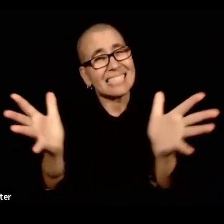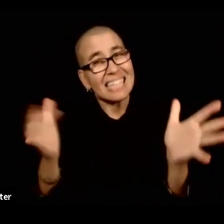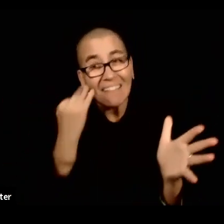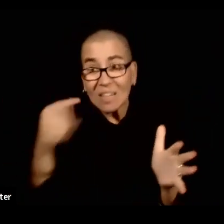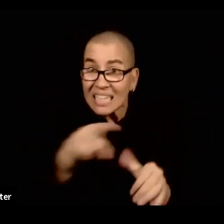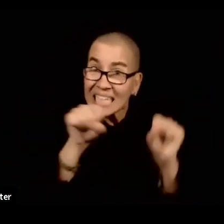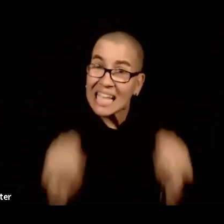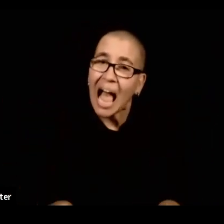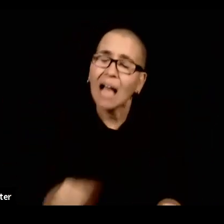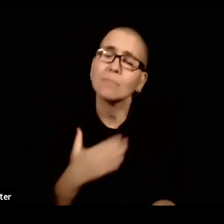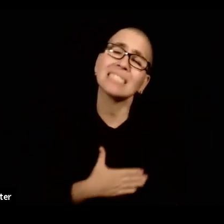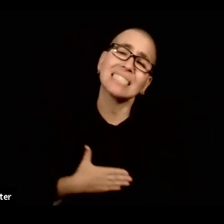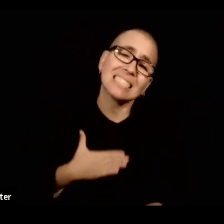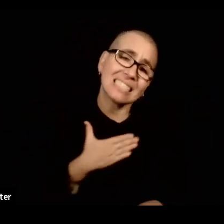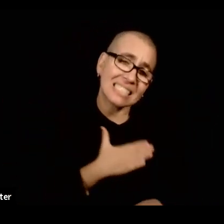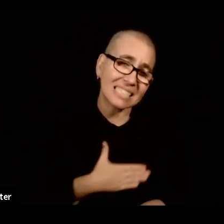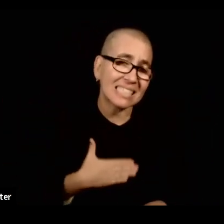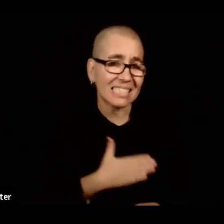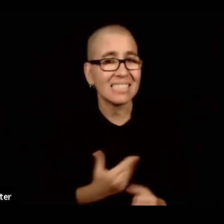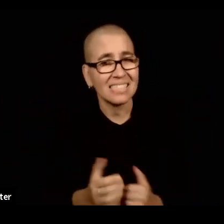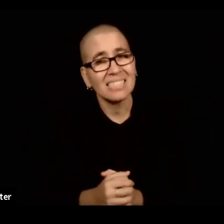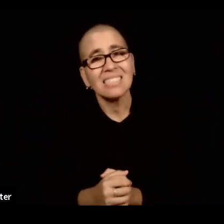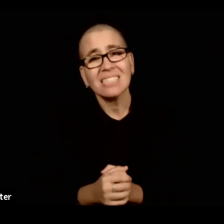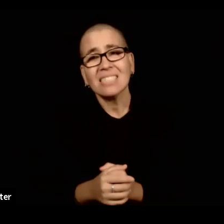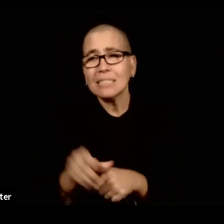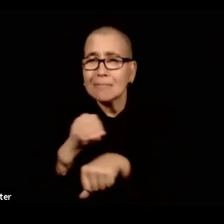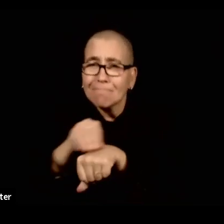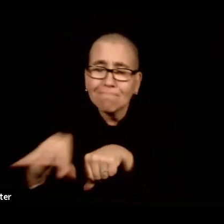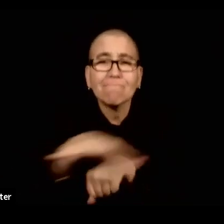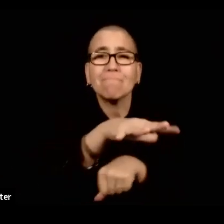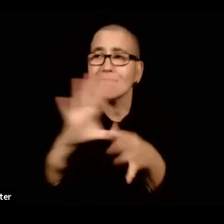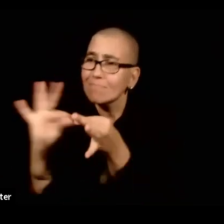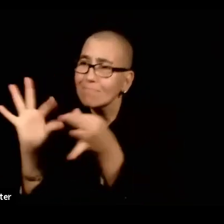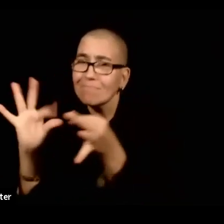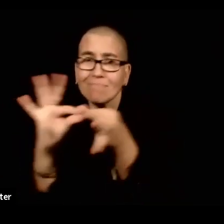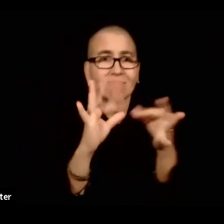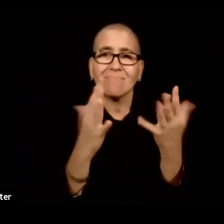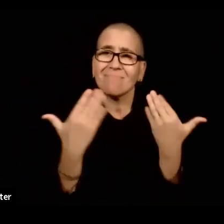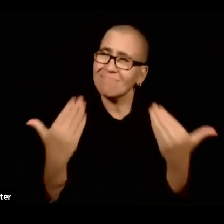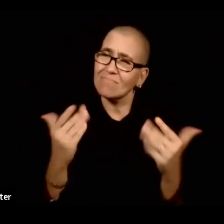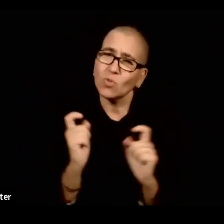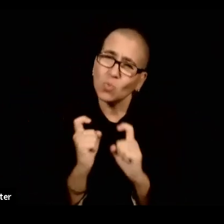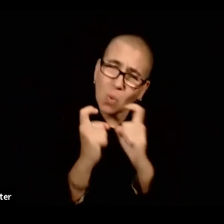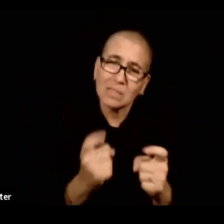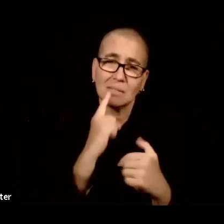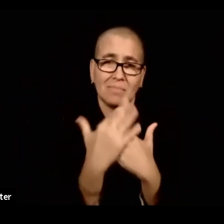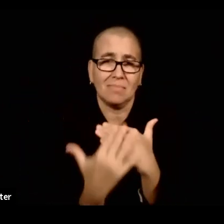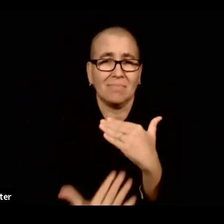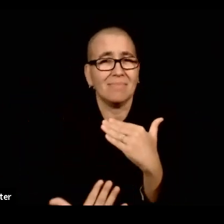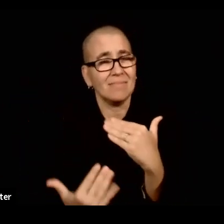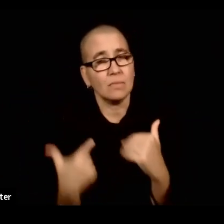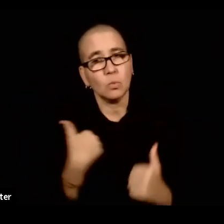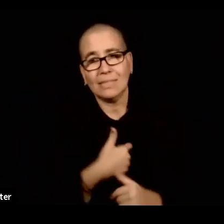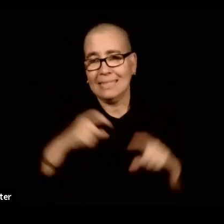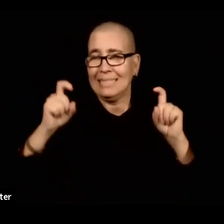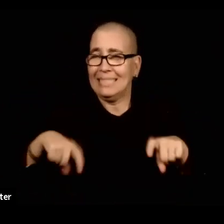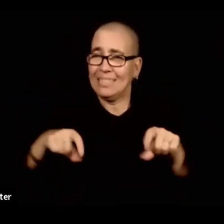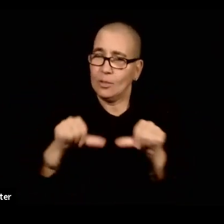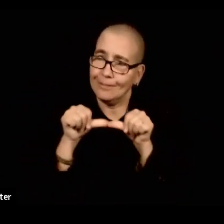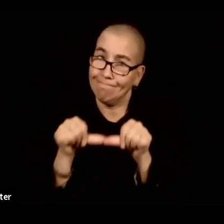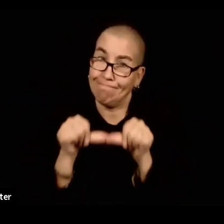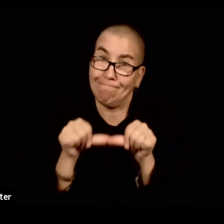blood, as there is always a need for maintaining our blood supply. And as we've said, our blood banks have